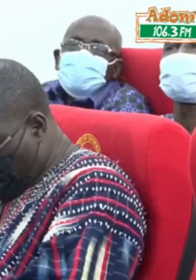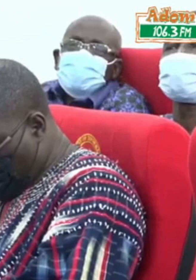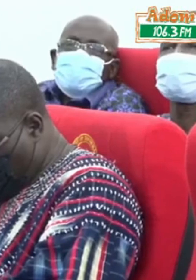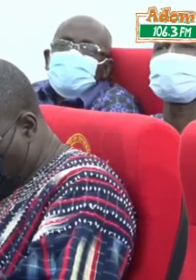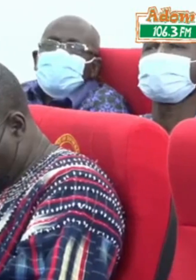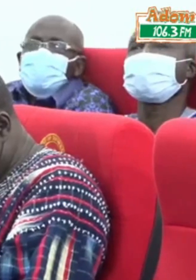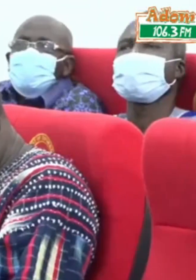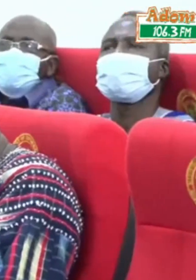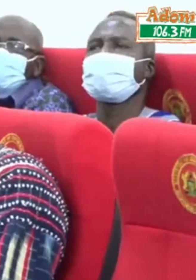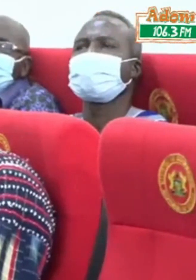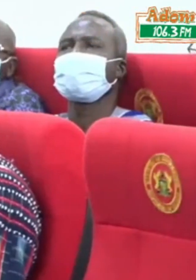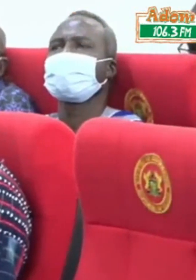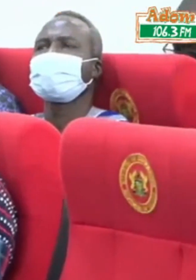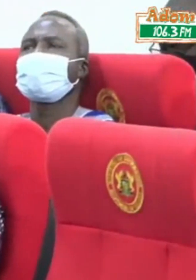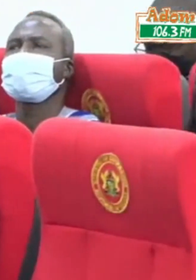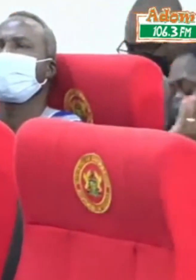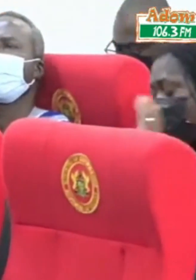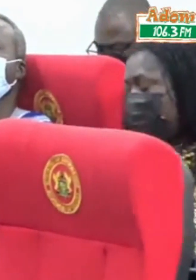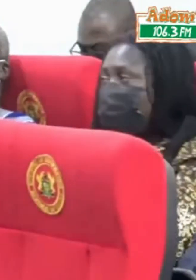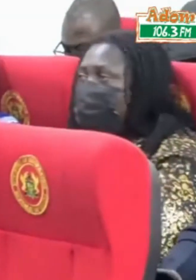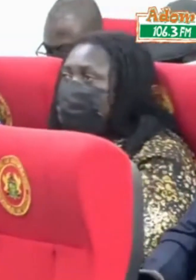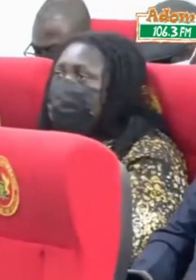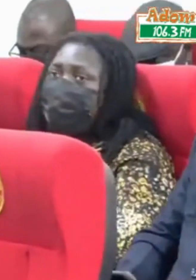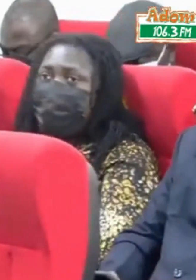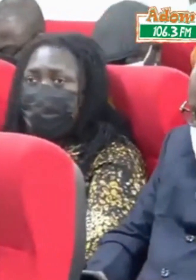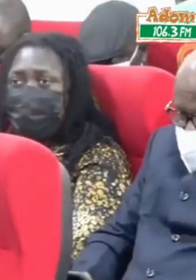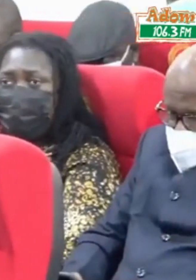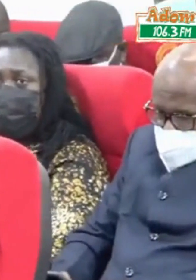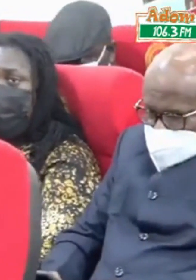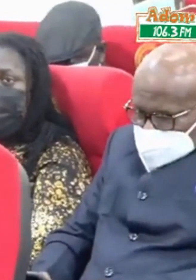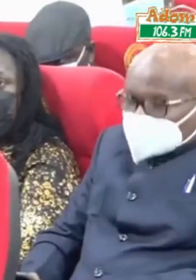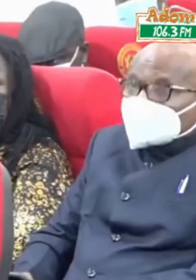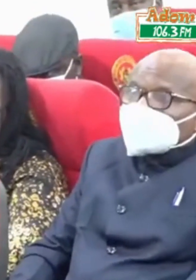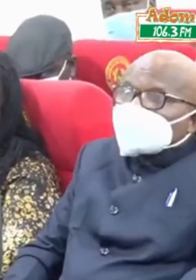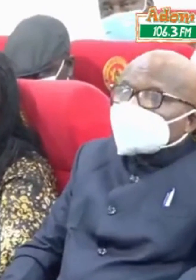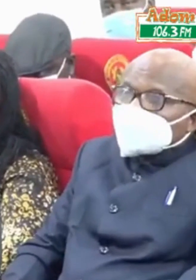Okay. Almost heaven's here. Why? Heaven's here. But I say, Rakodobus,